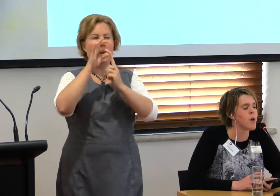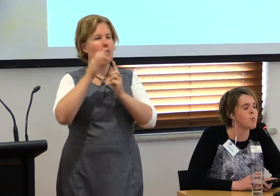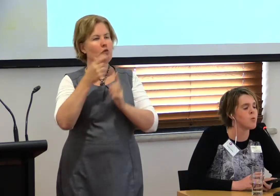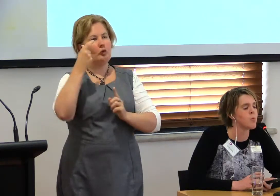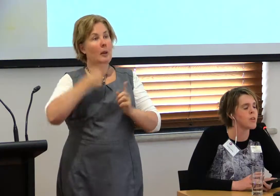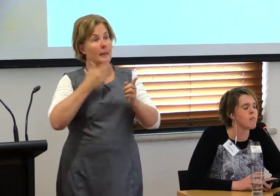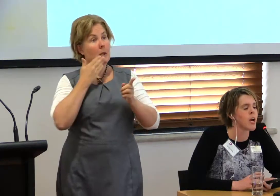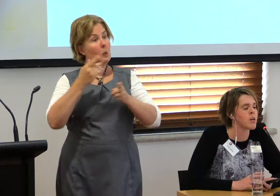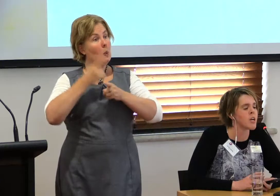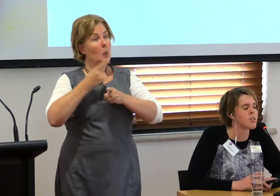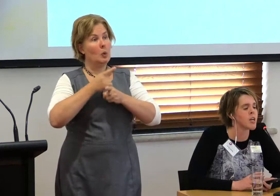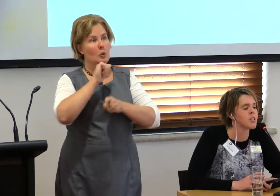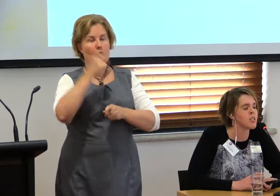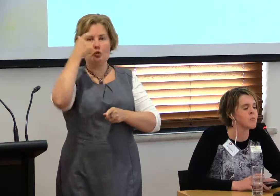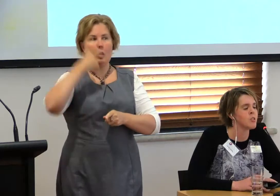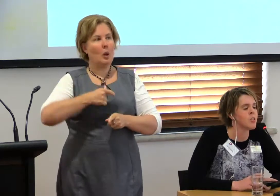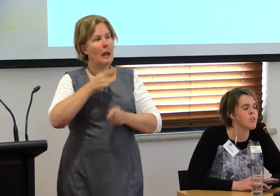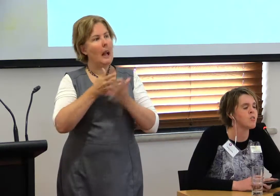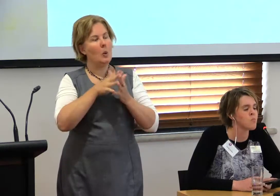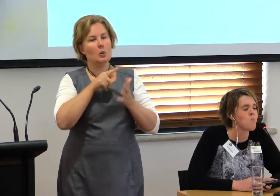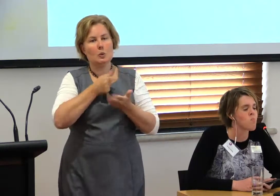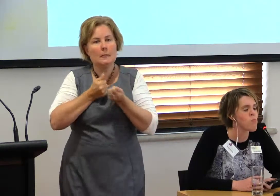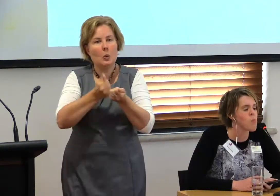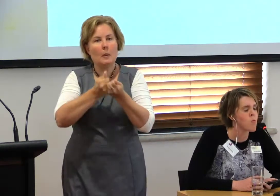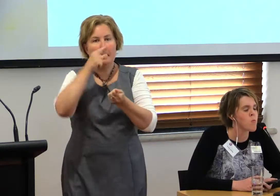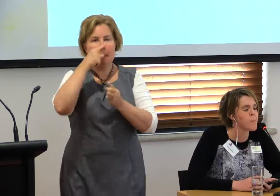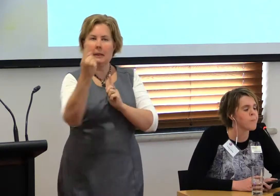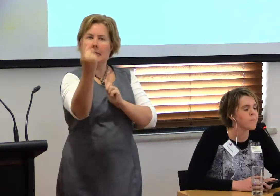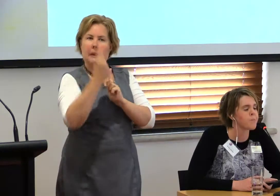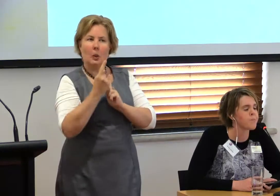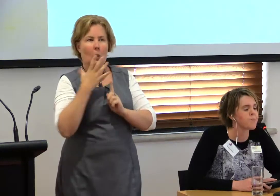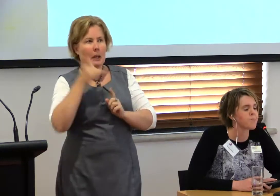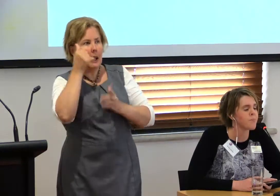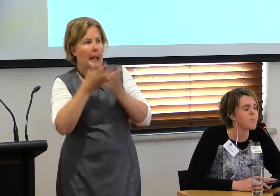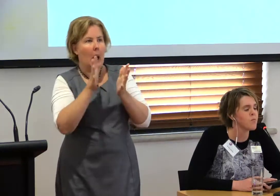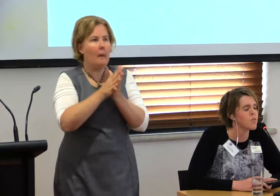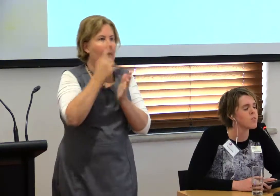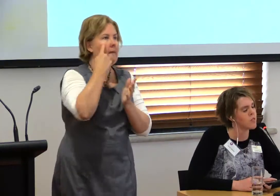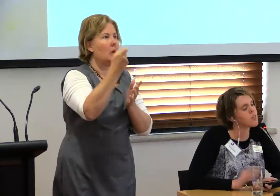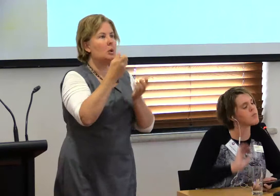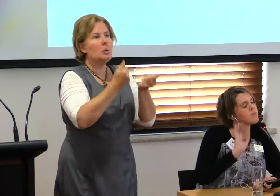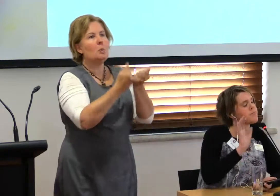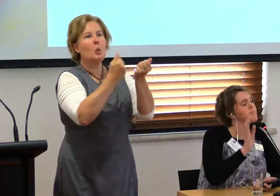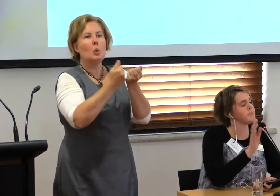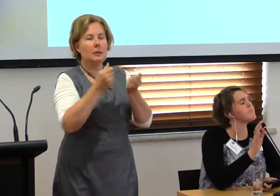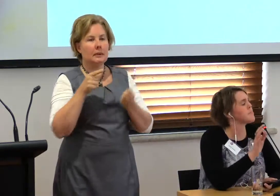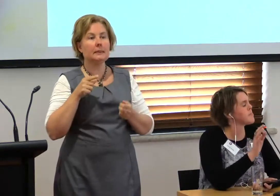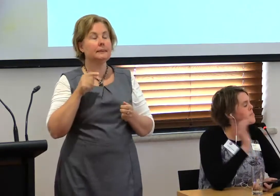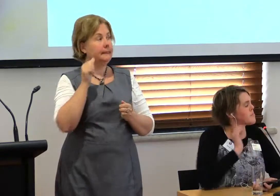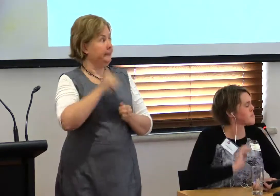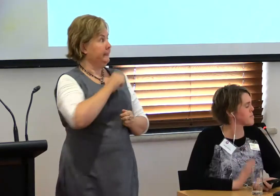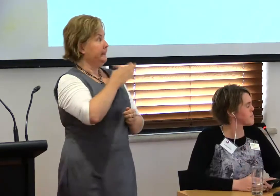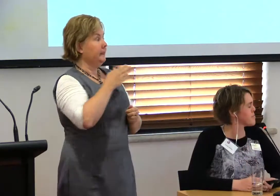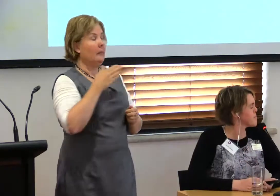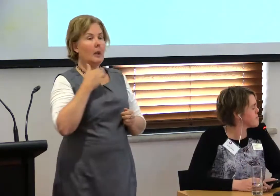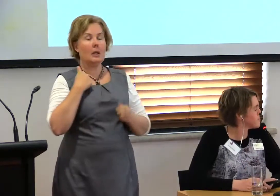support people with navigating the aged care system, Kristen? Yes, sure, Lauren. Well, I guess since I started at HCA,